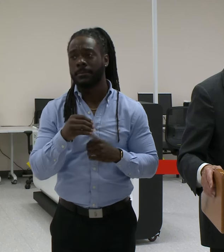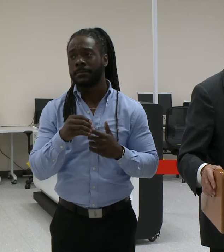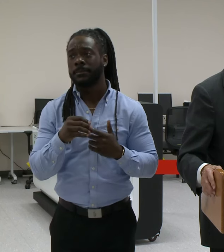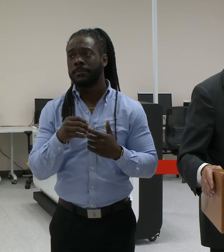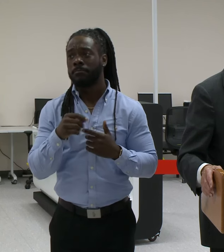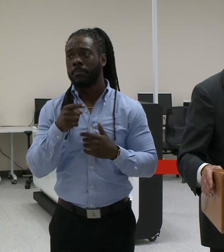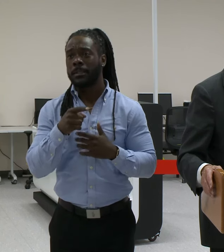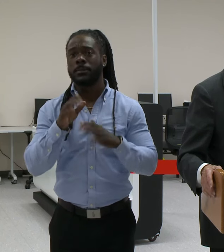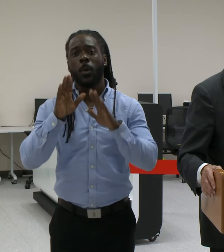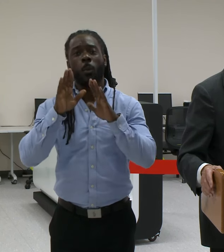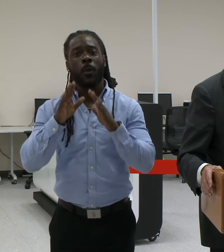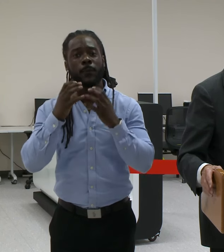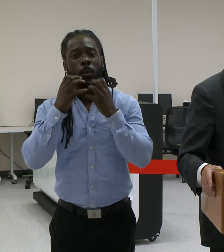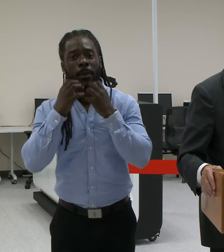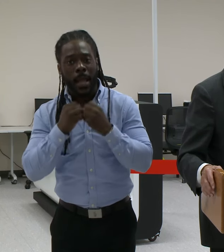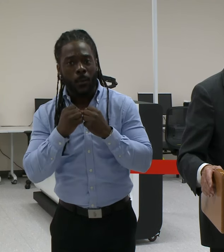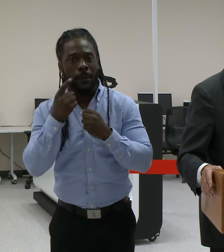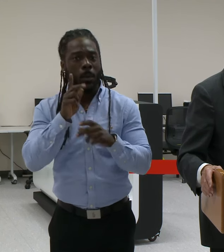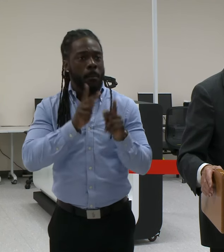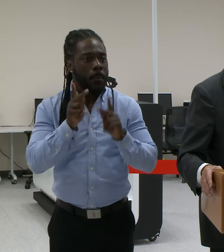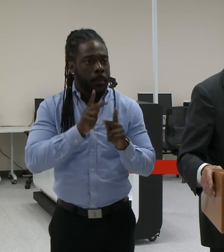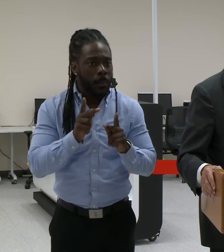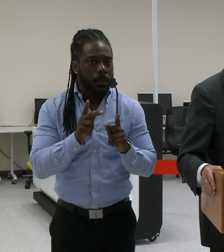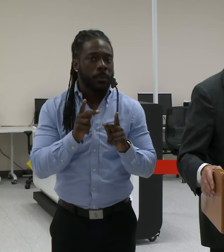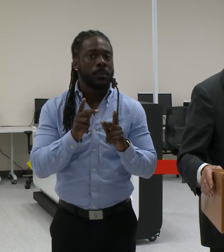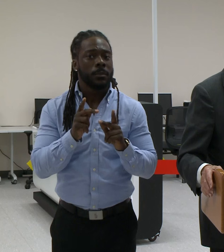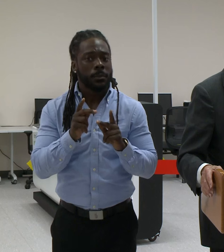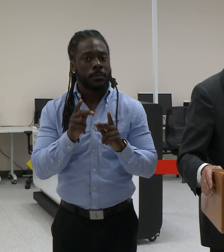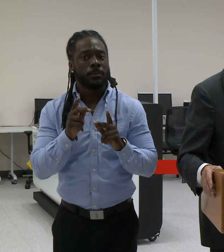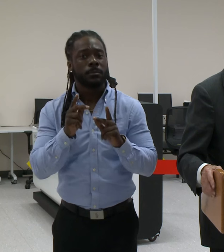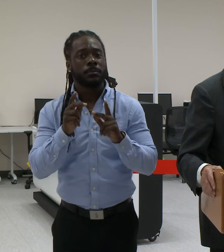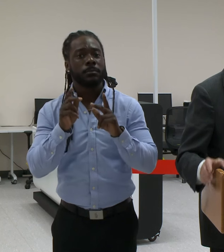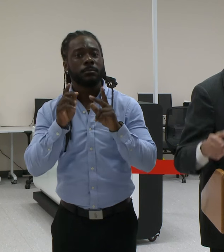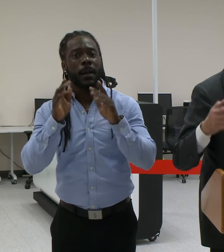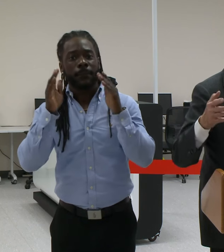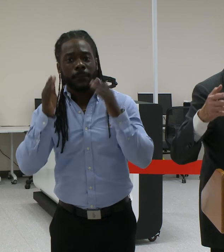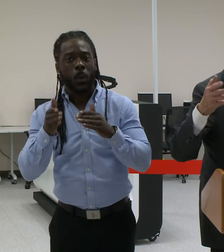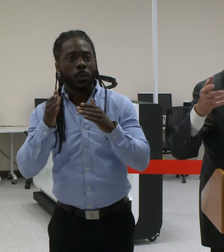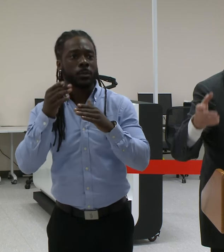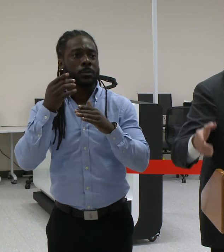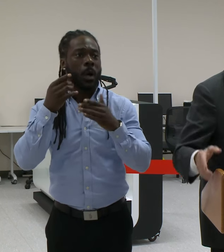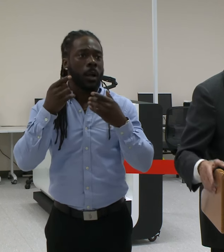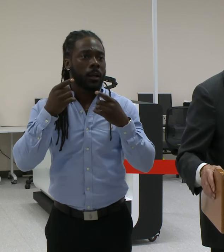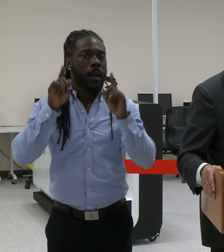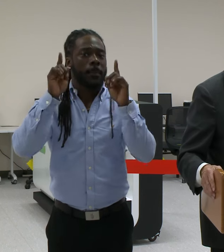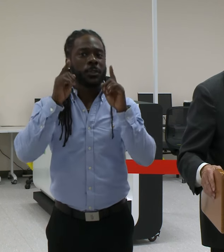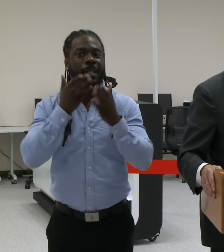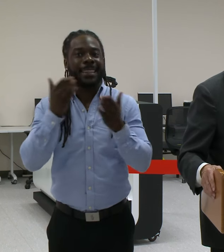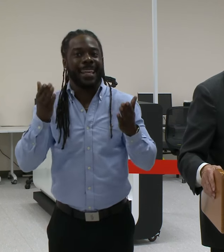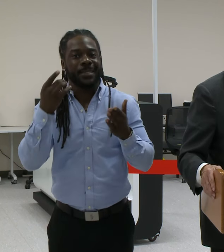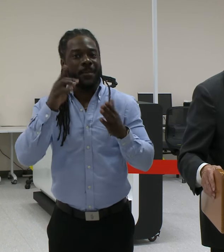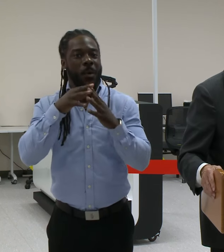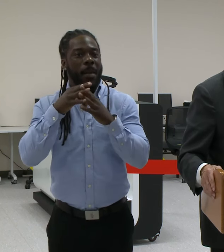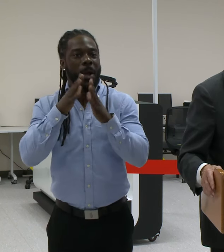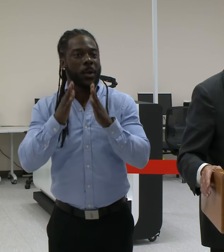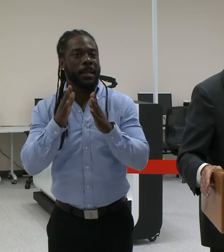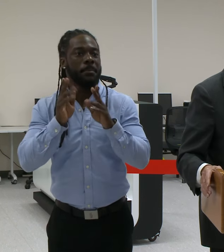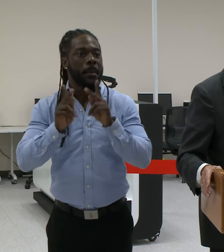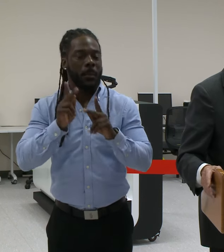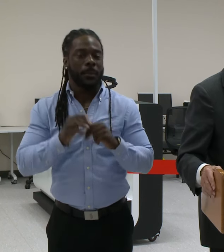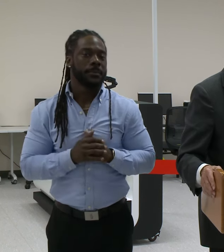of great caring for people and great focus on accomplishing things for the American